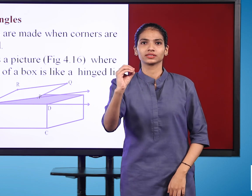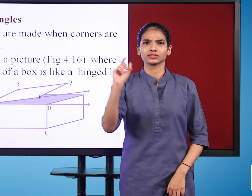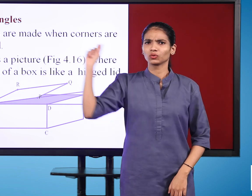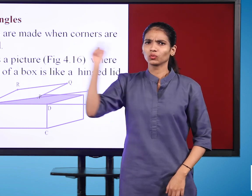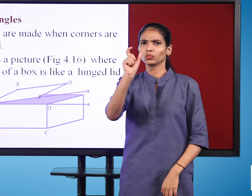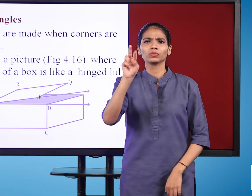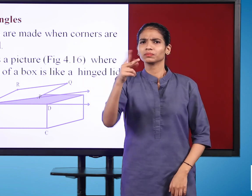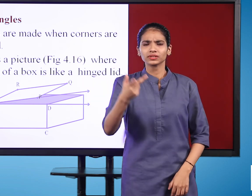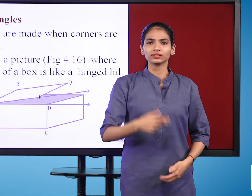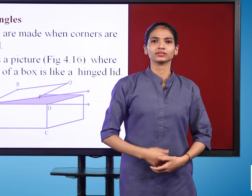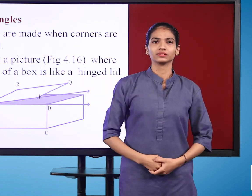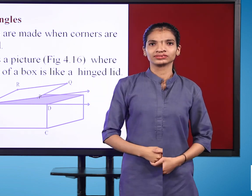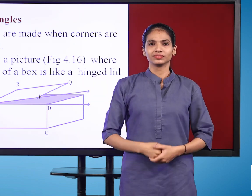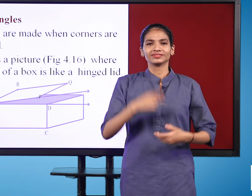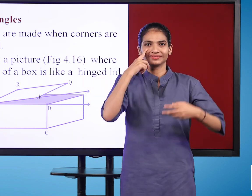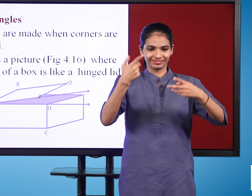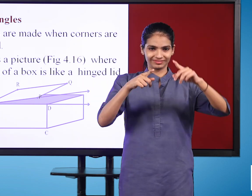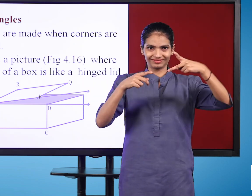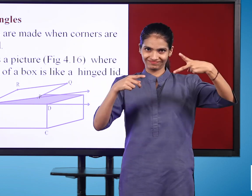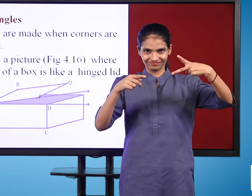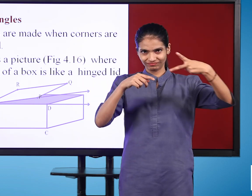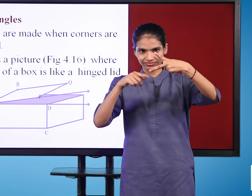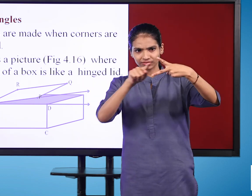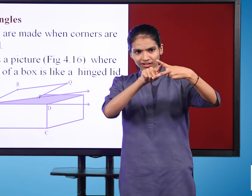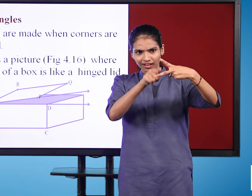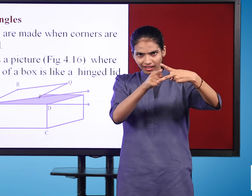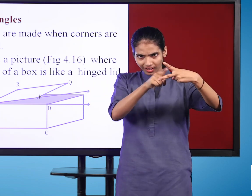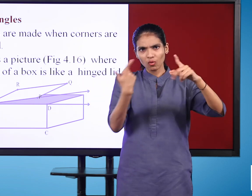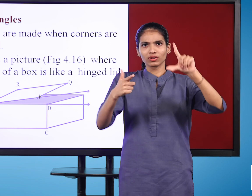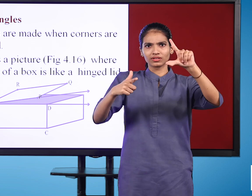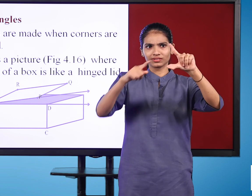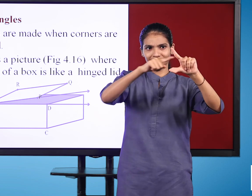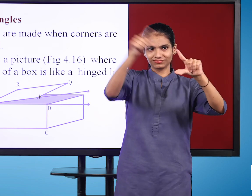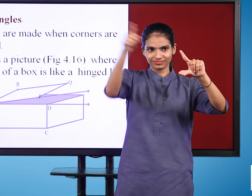(4.10) Angles. Angles are made when corners are formed.